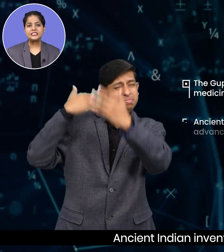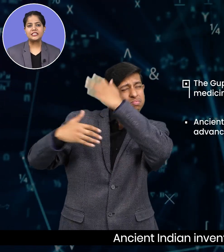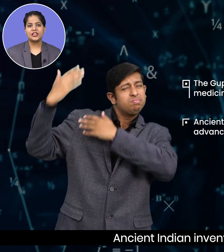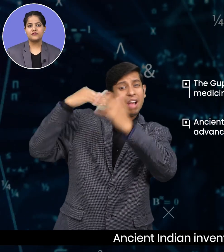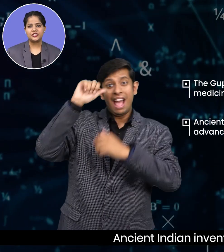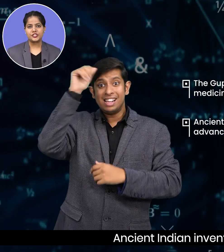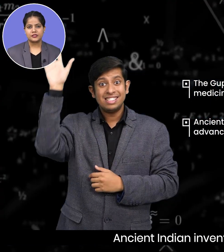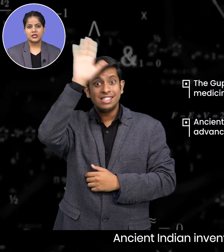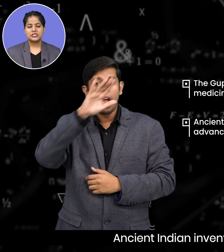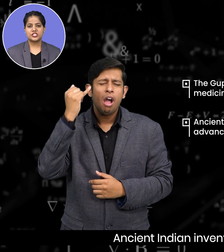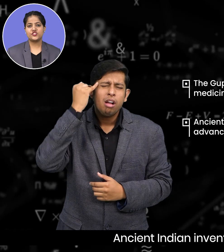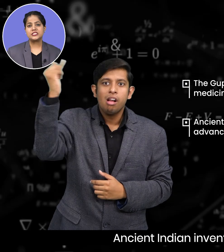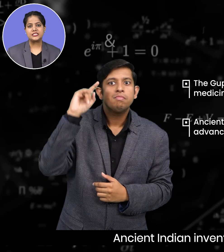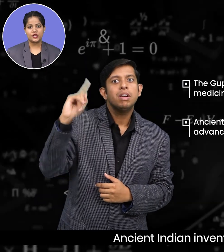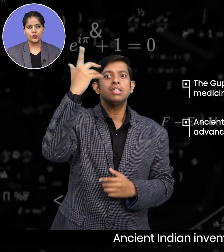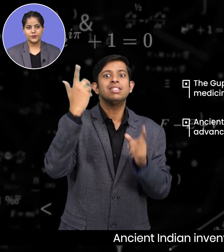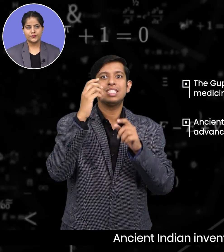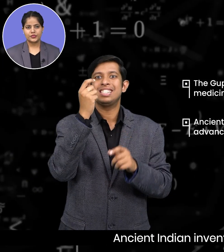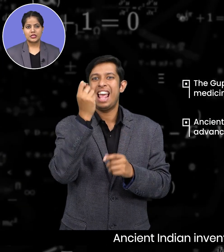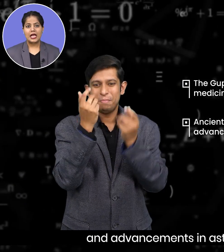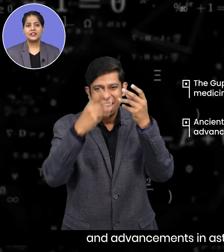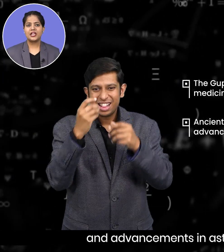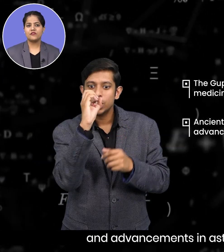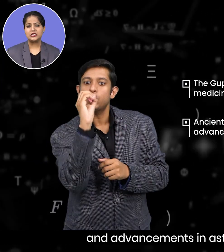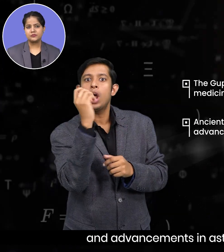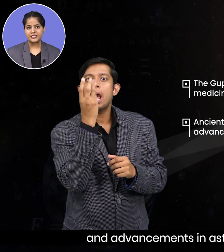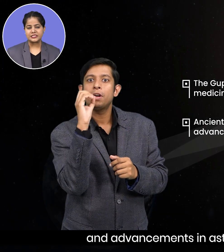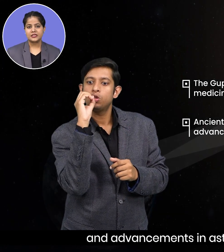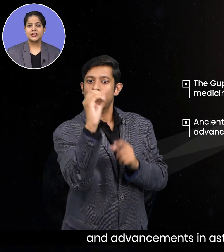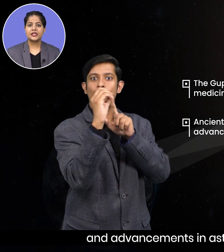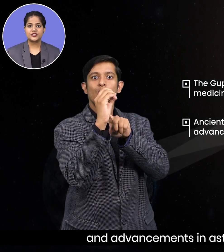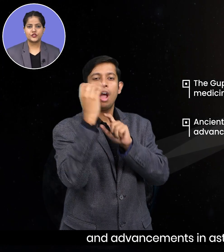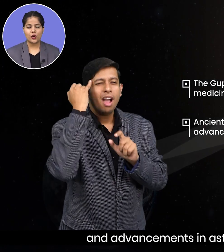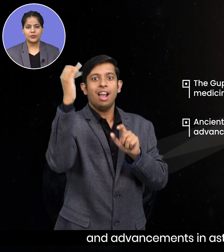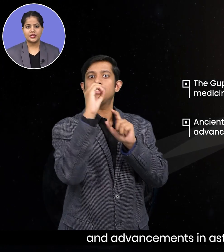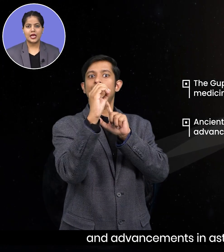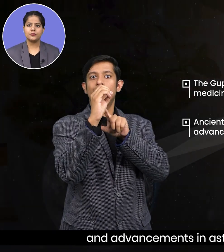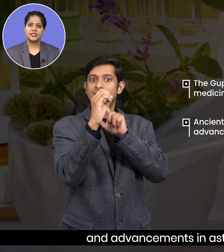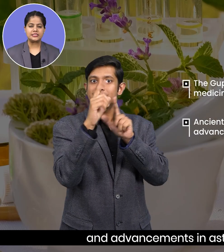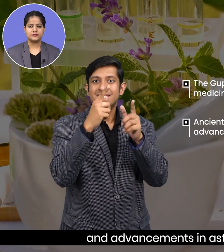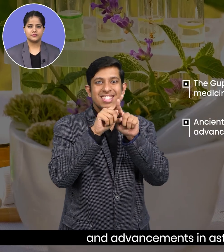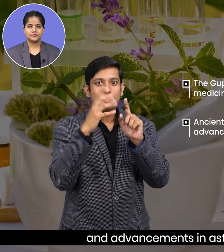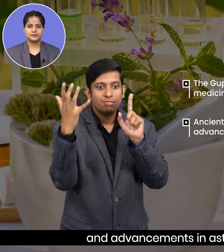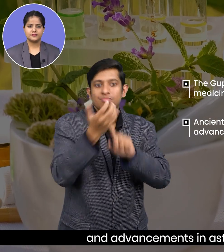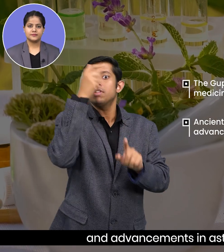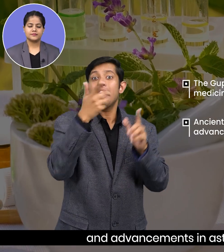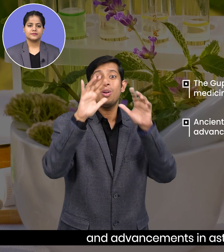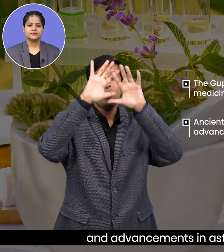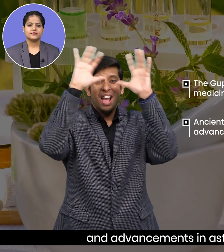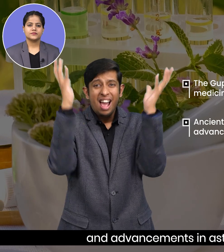Ancient Indian invention such as zero and advancement in astronomy and medicine.